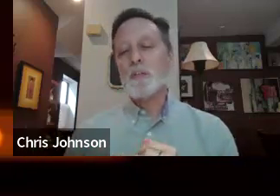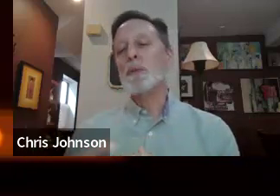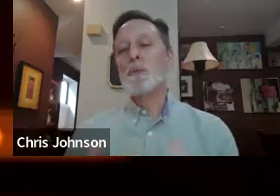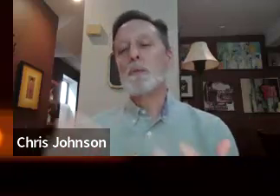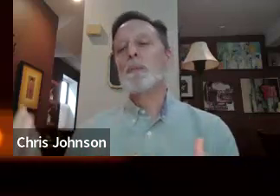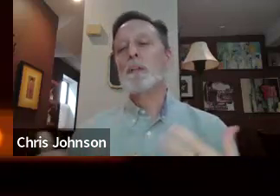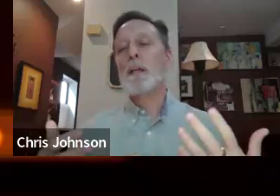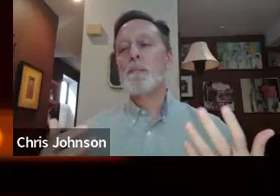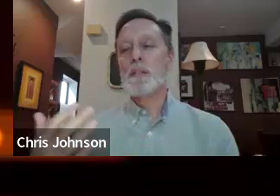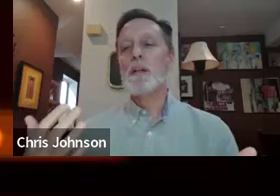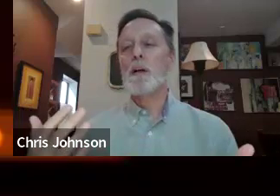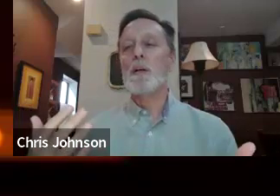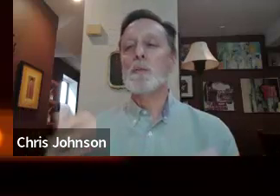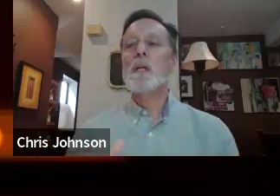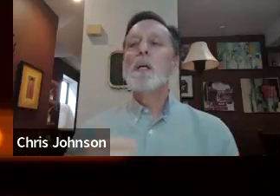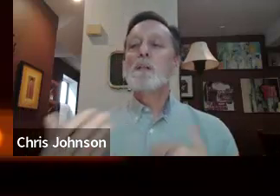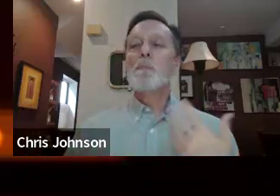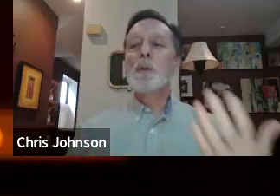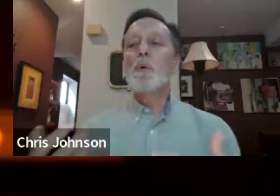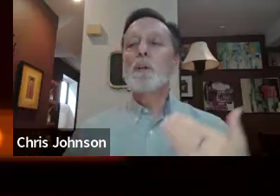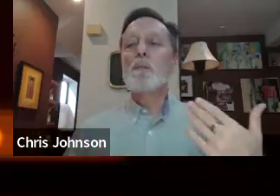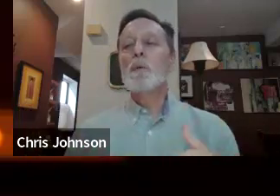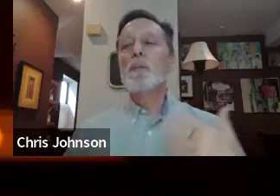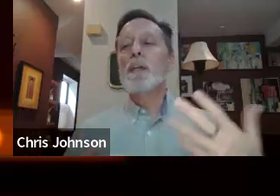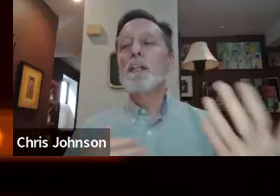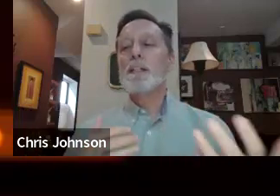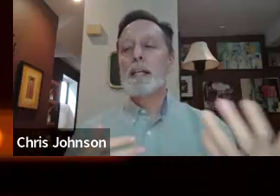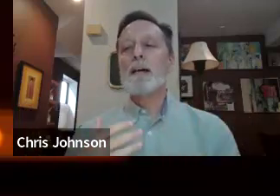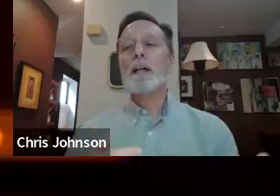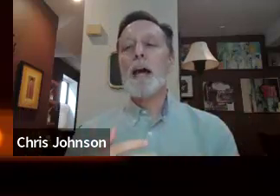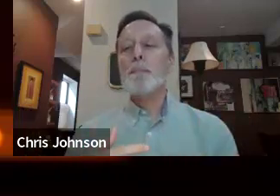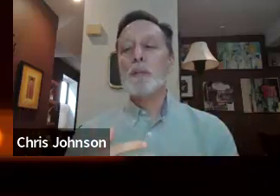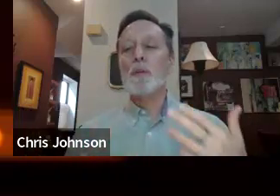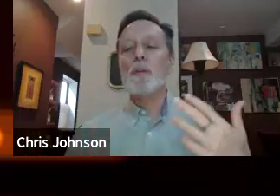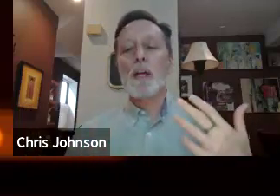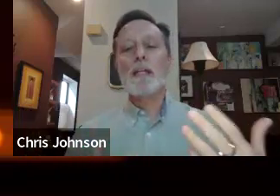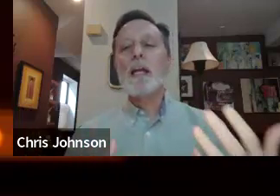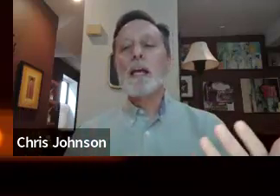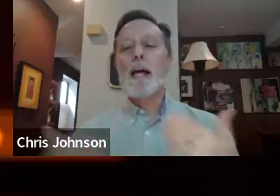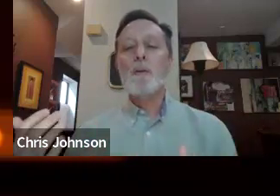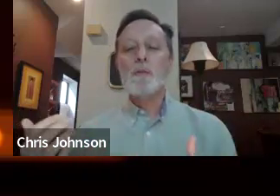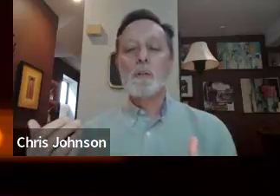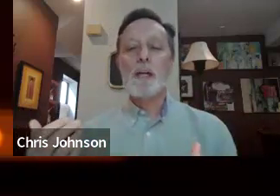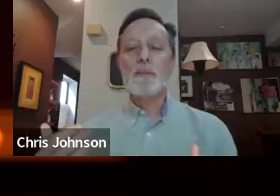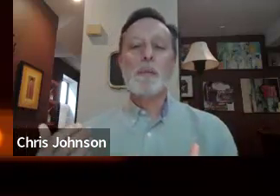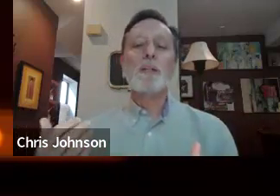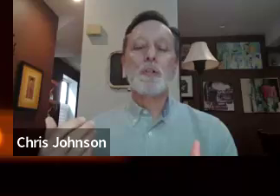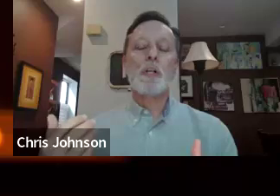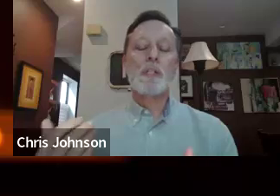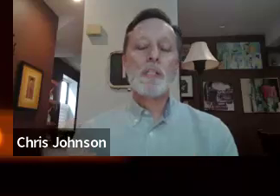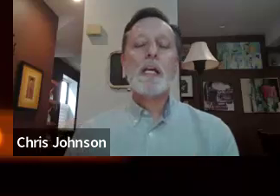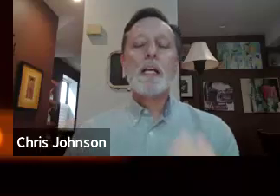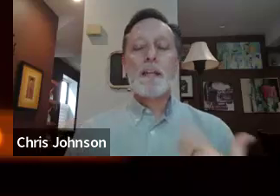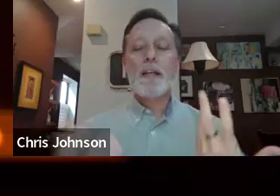of the presentation, we'll do some claim scenarios, some real world things that happened or and how those were handled